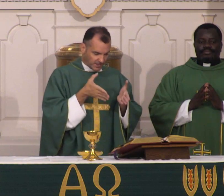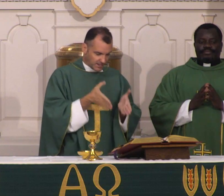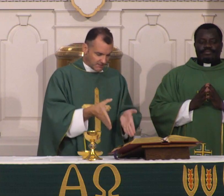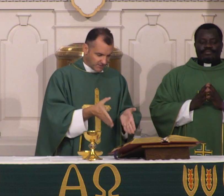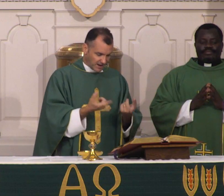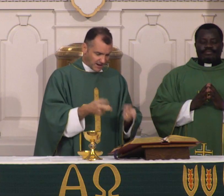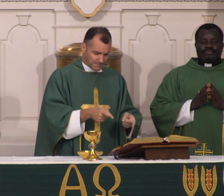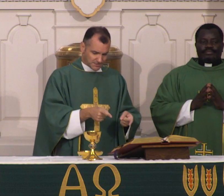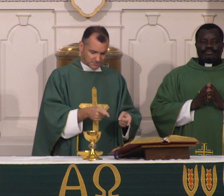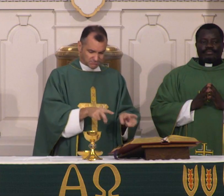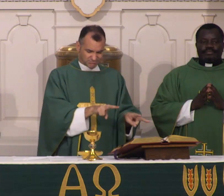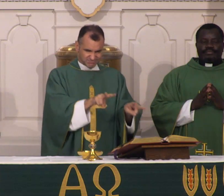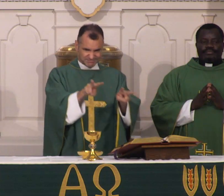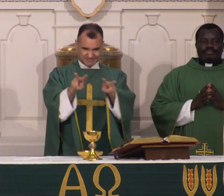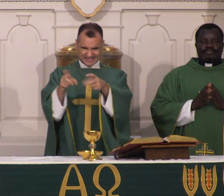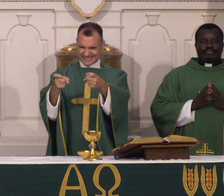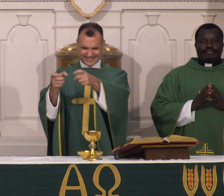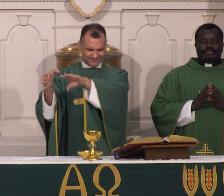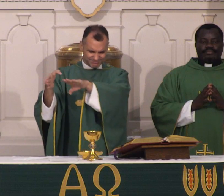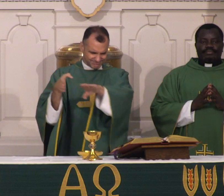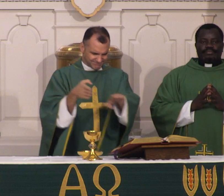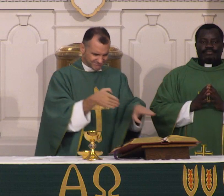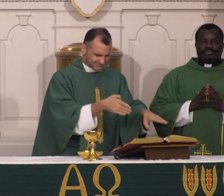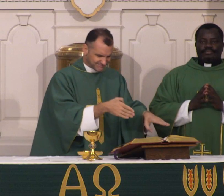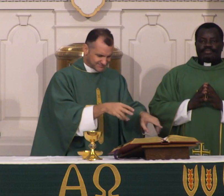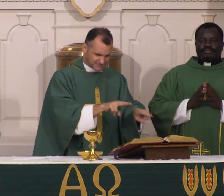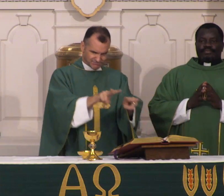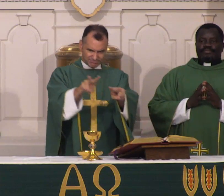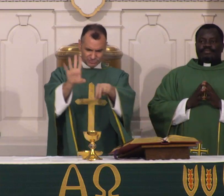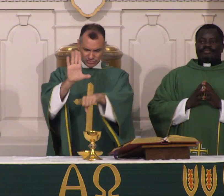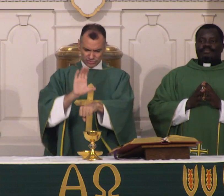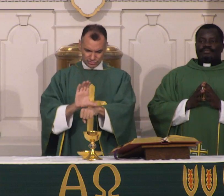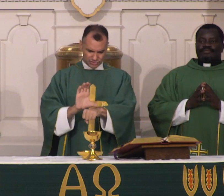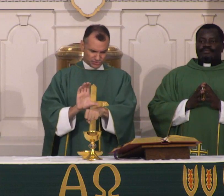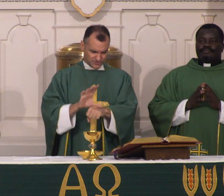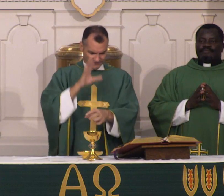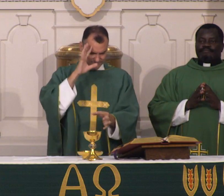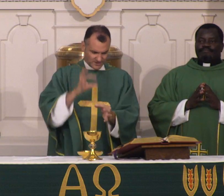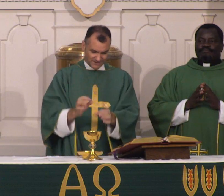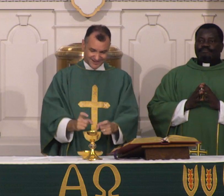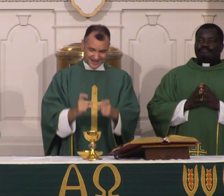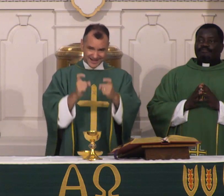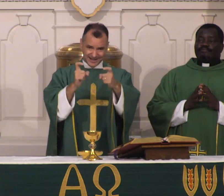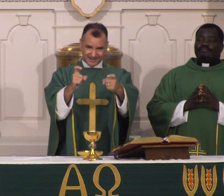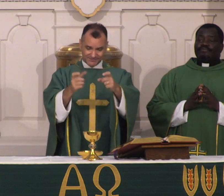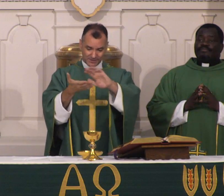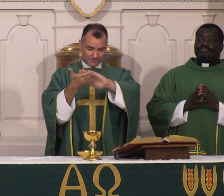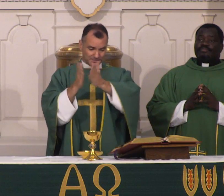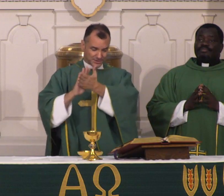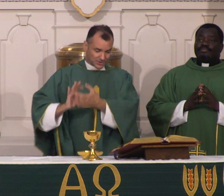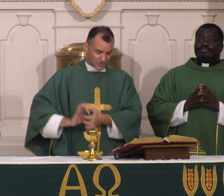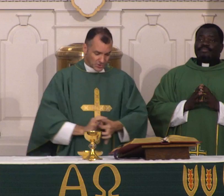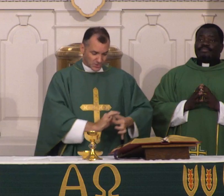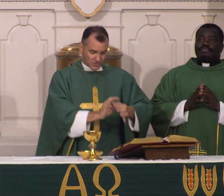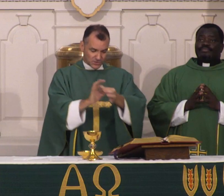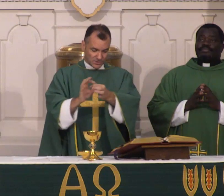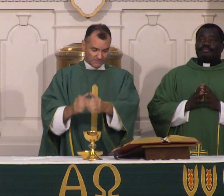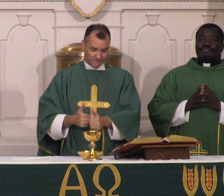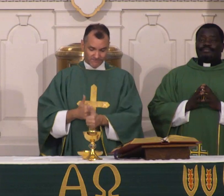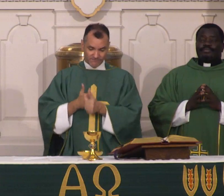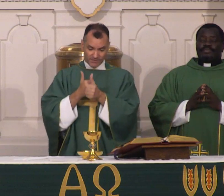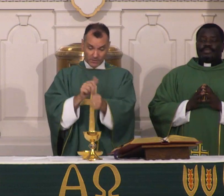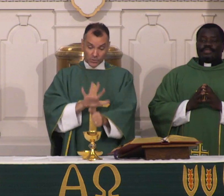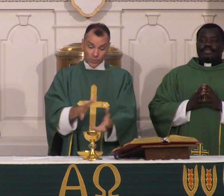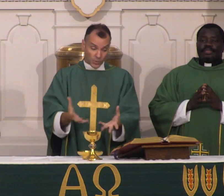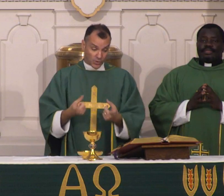your church, and graciously grant your peace and unity in accordance with your will, who live and reign